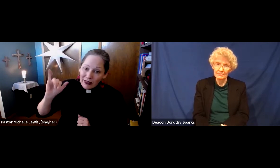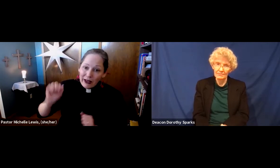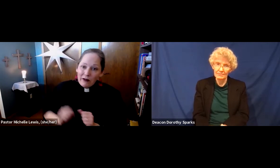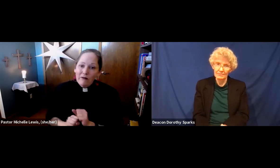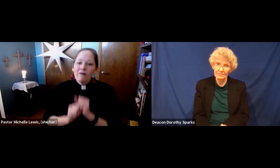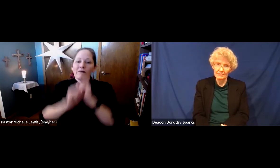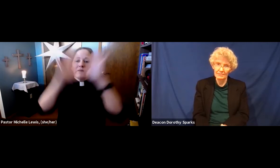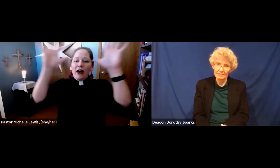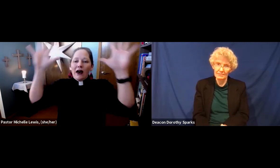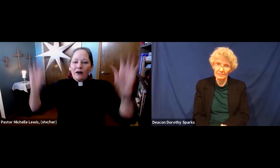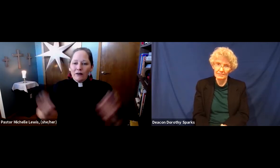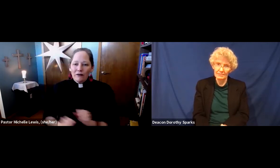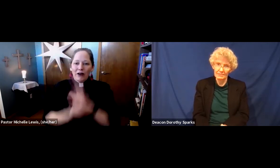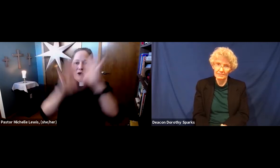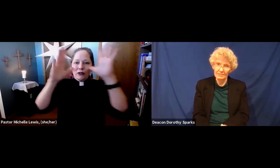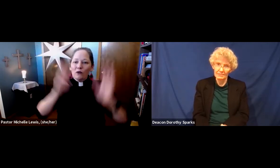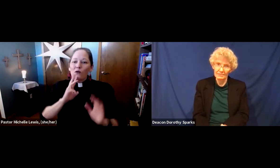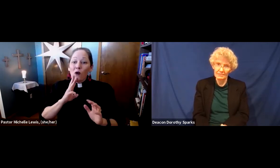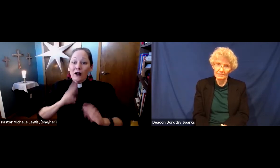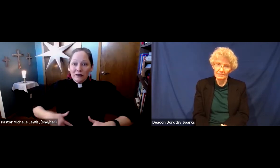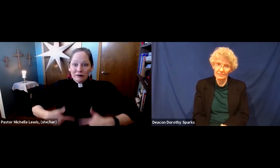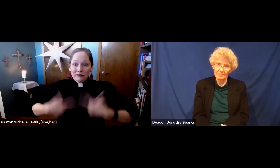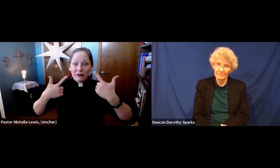and of the fountain of living water,